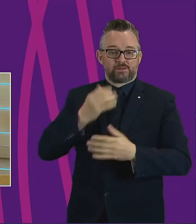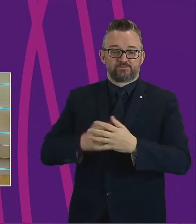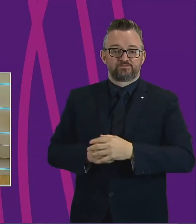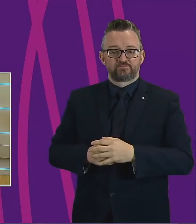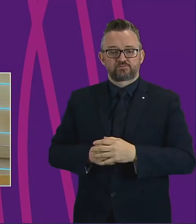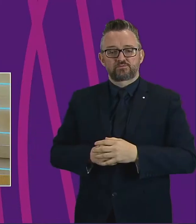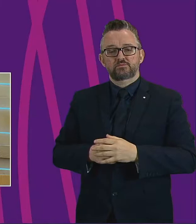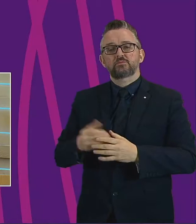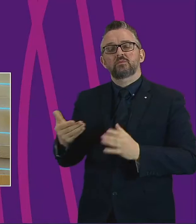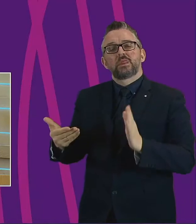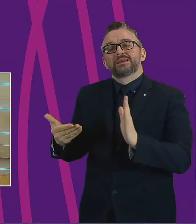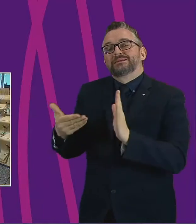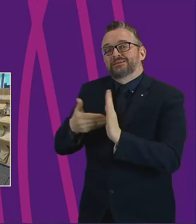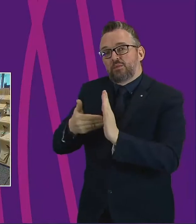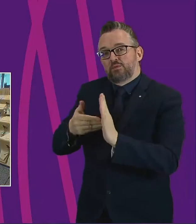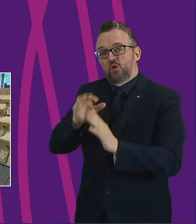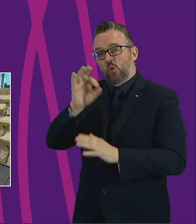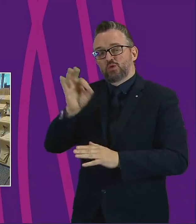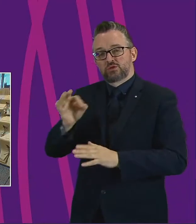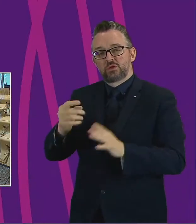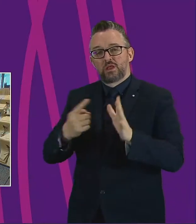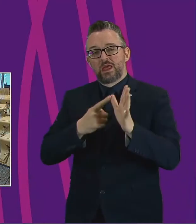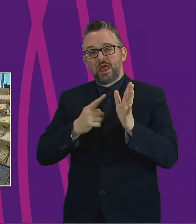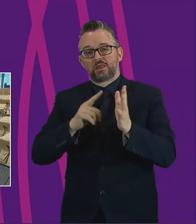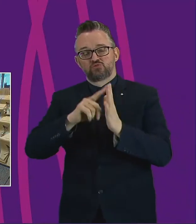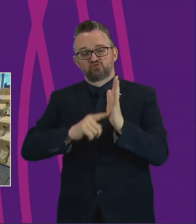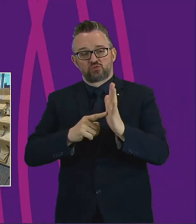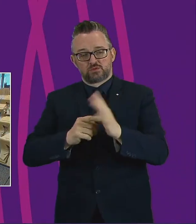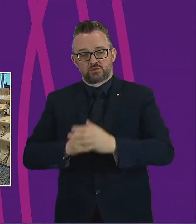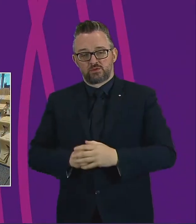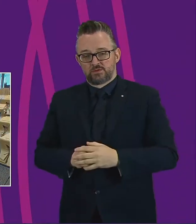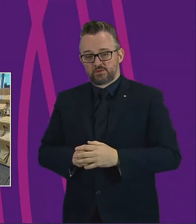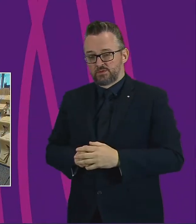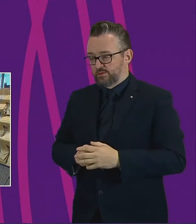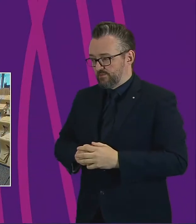Supplementary from Alison Johnson. Thank you.